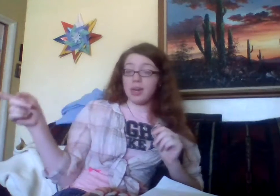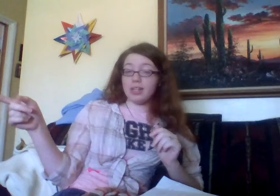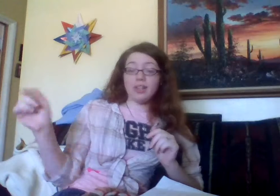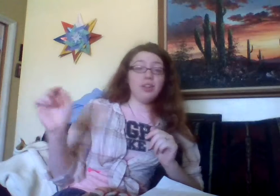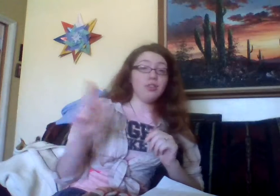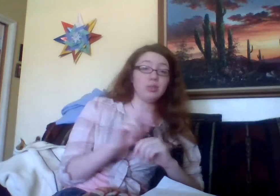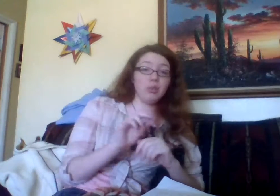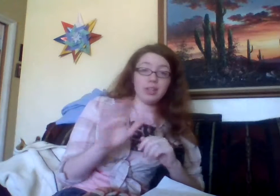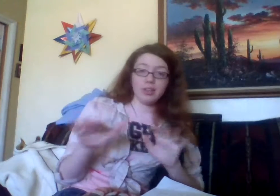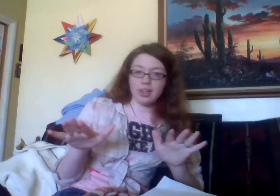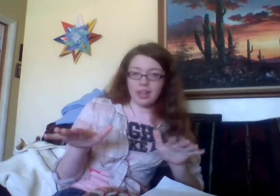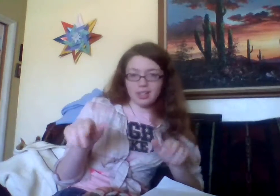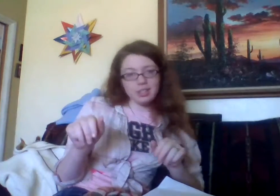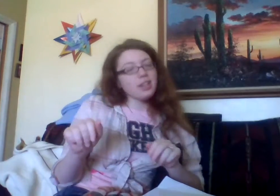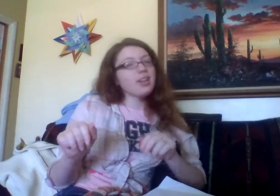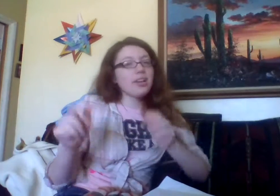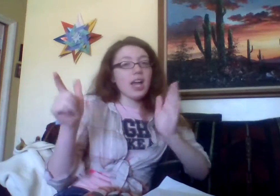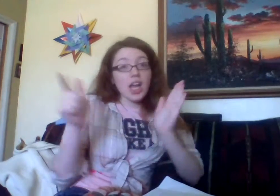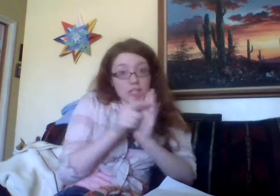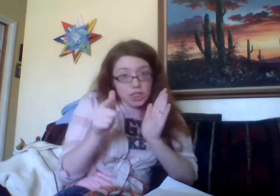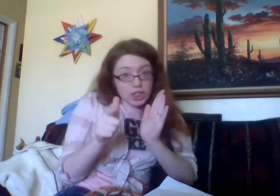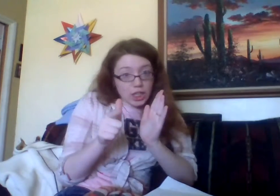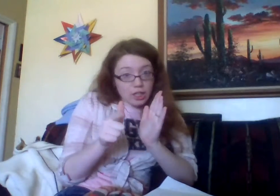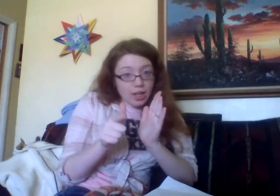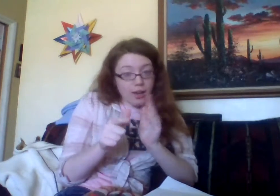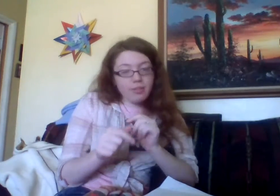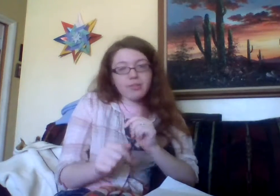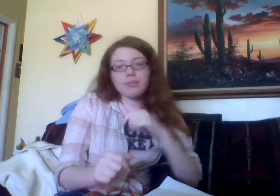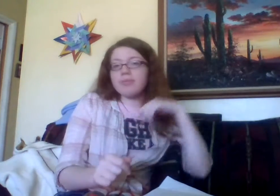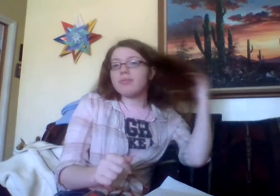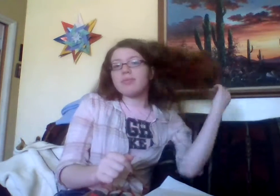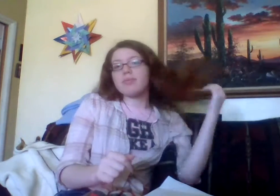great to use with your kids. Not allowed.